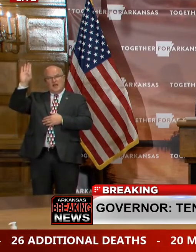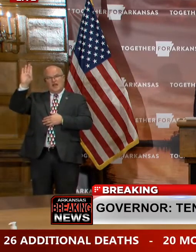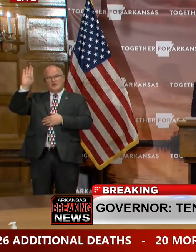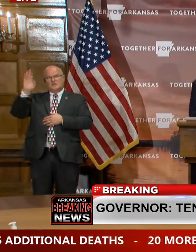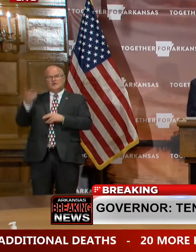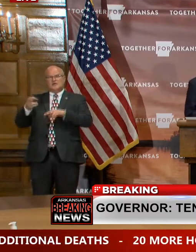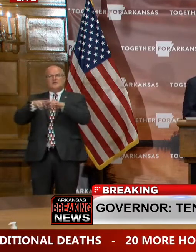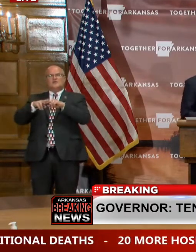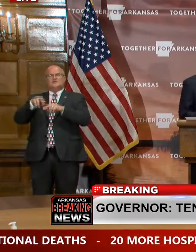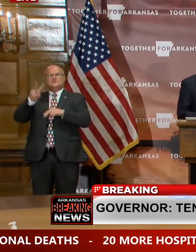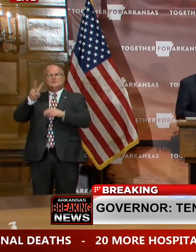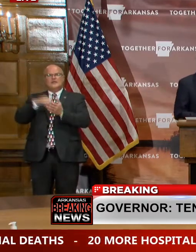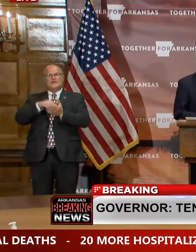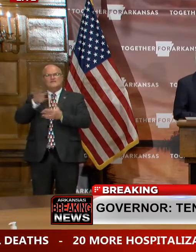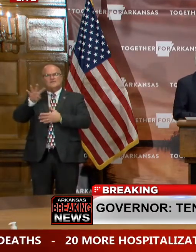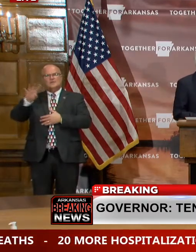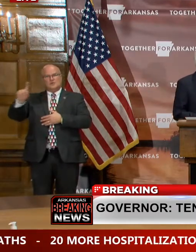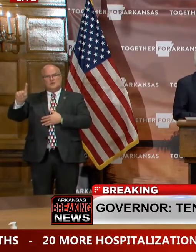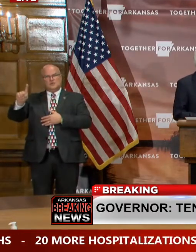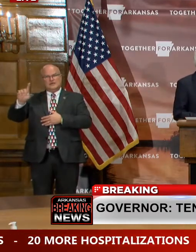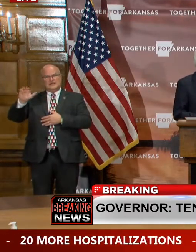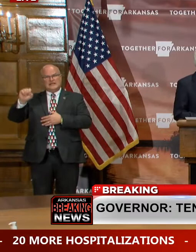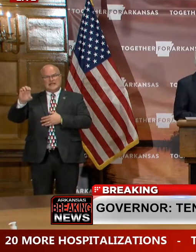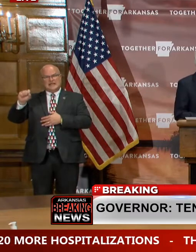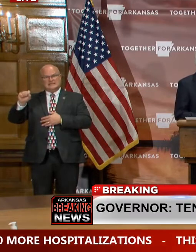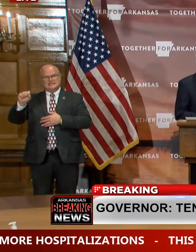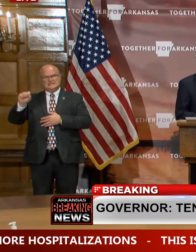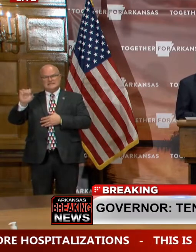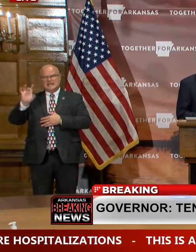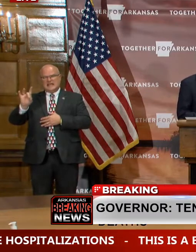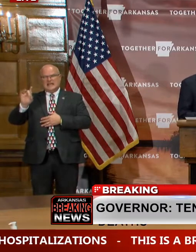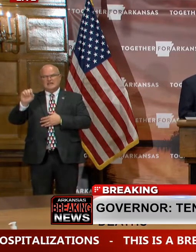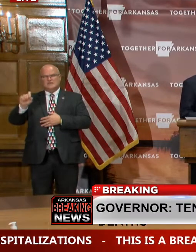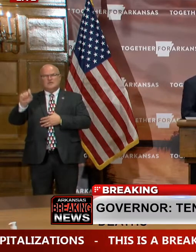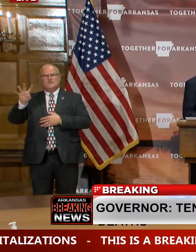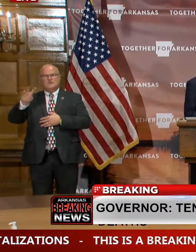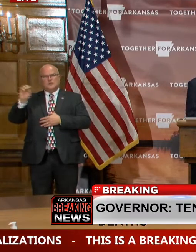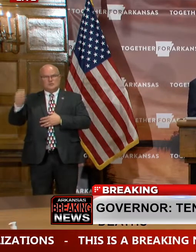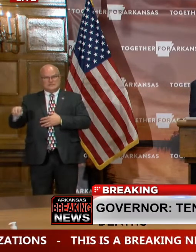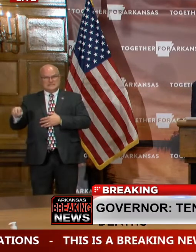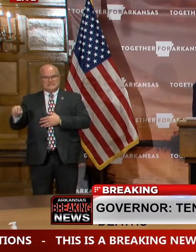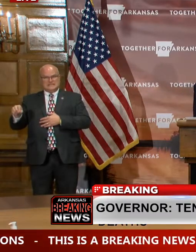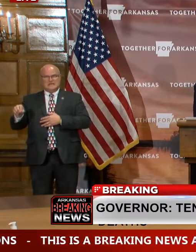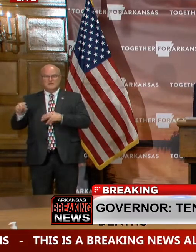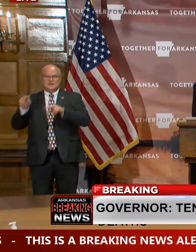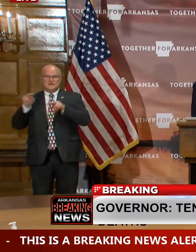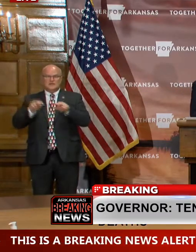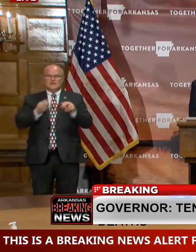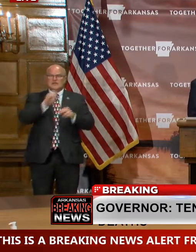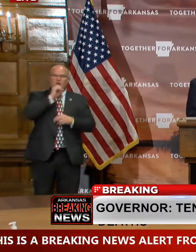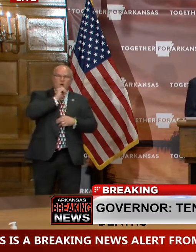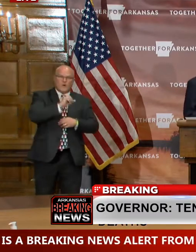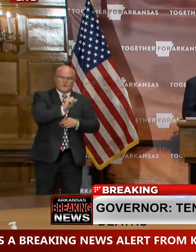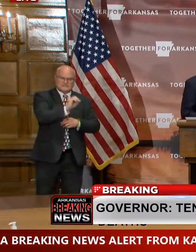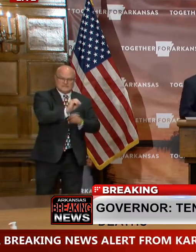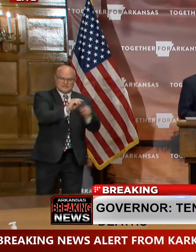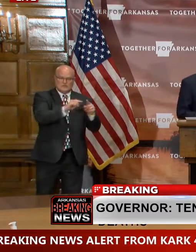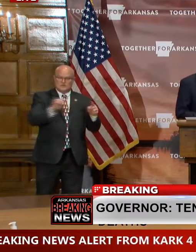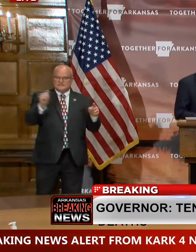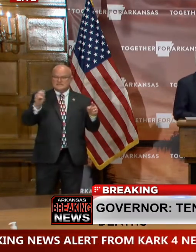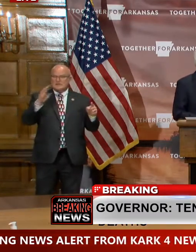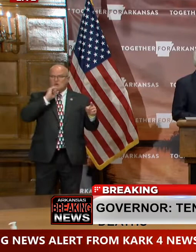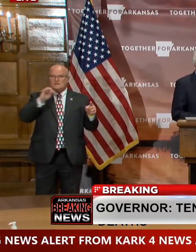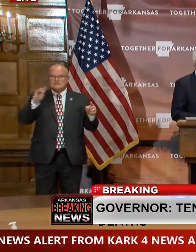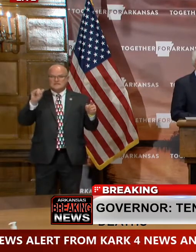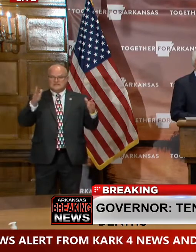2,041 cases, which is 8.4% growth rate, If you look at 0 to 17,